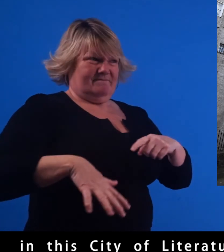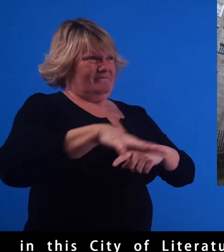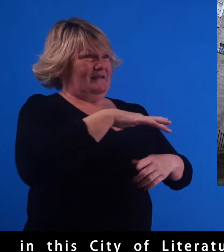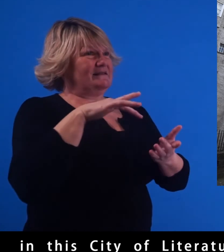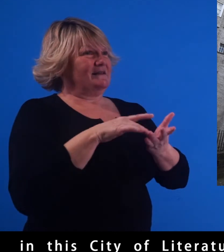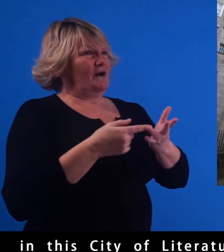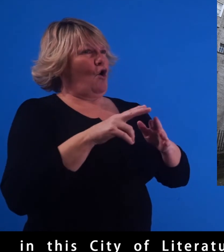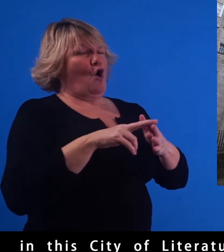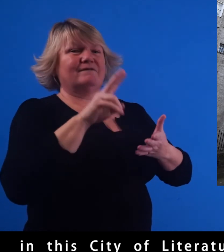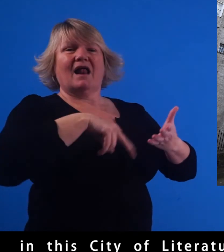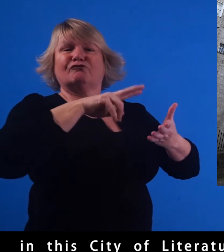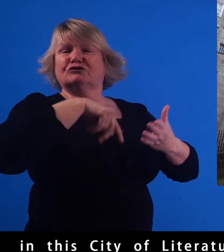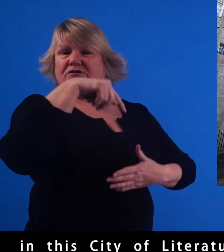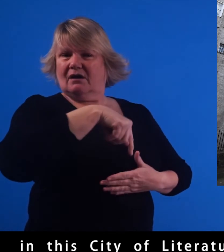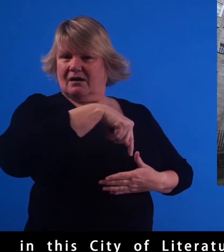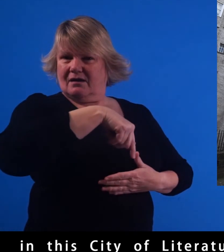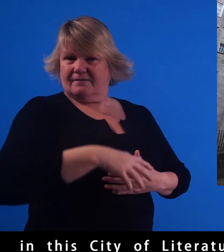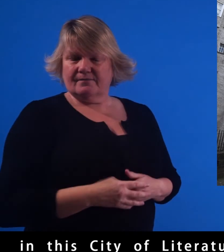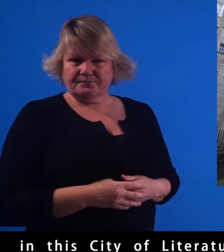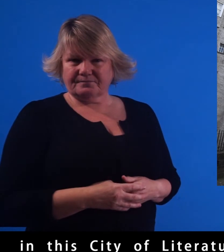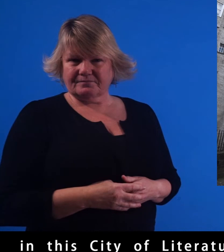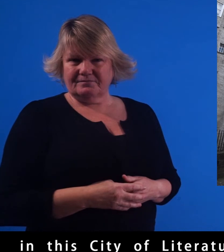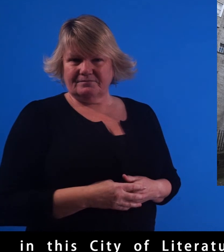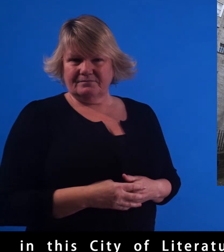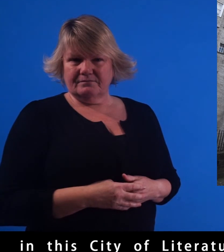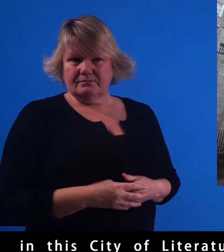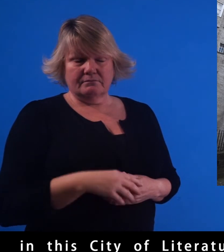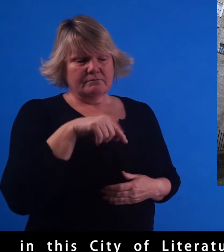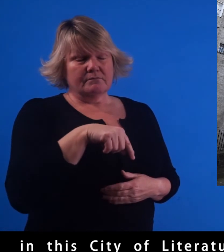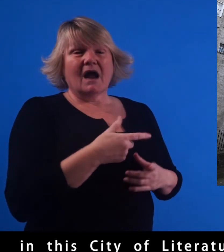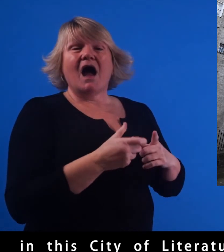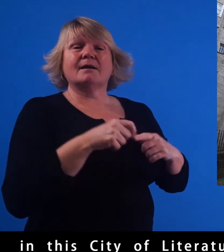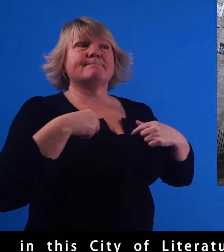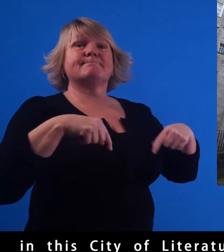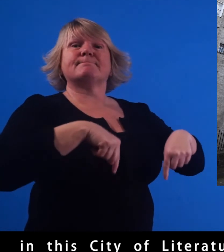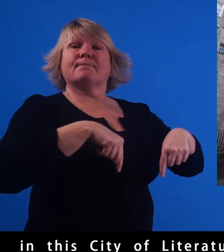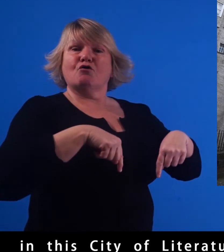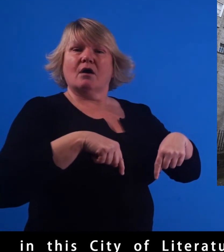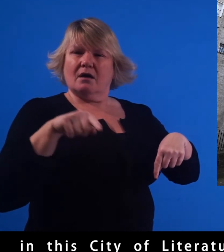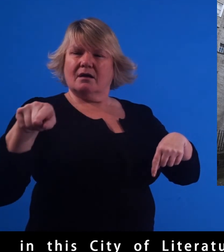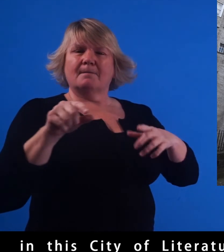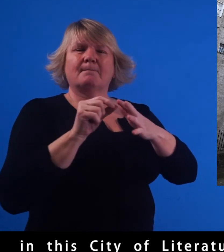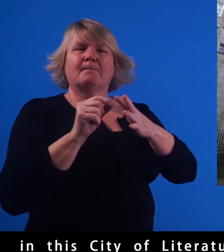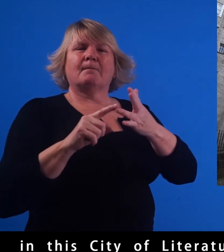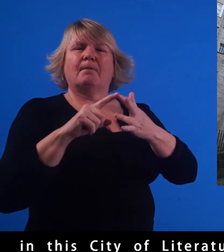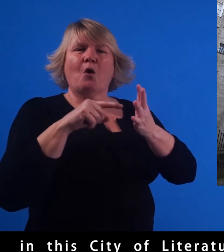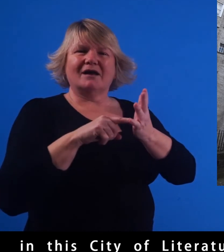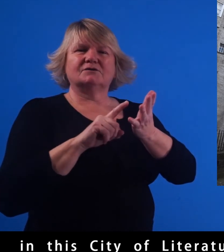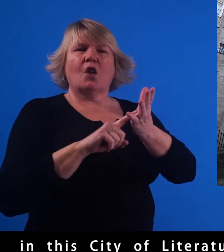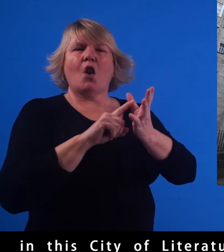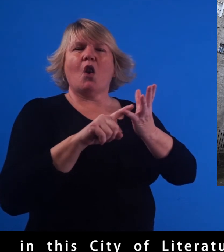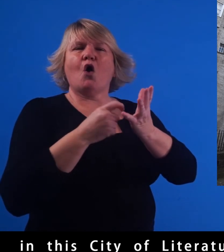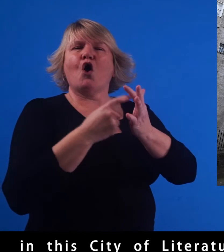in this city of literature, Edinburgh has adopted its own version of the Poet Laureate,